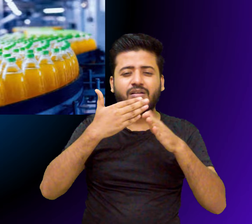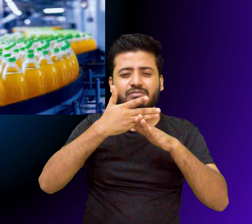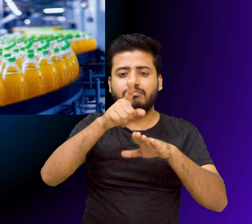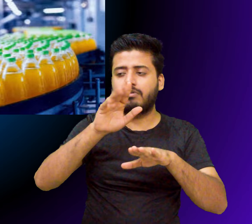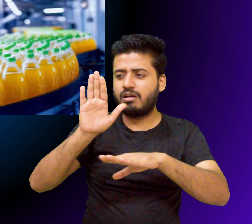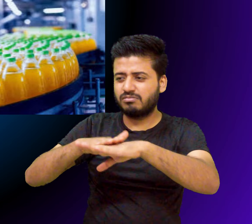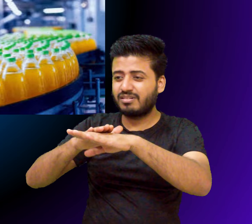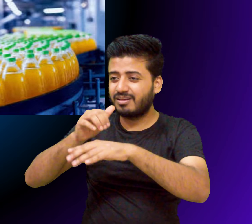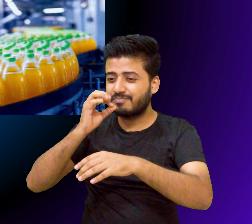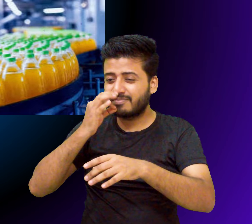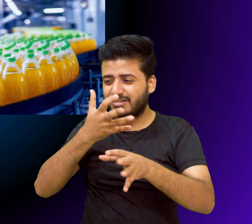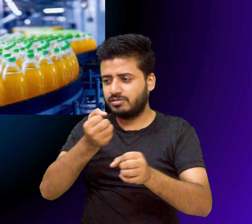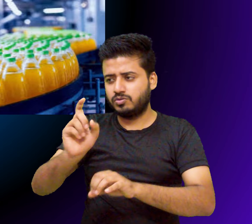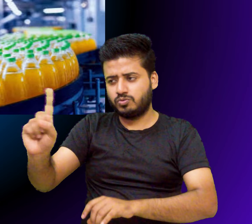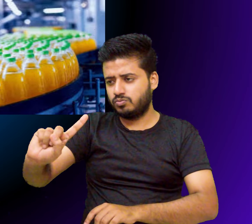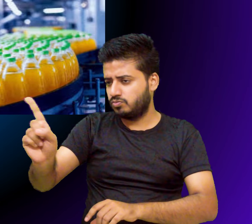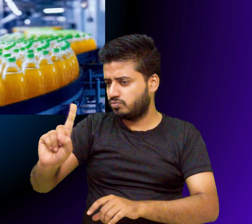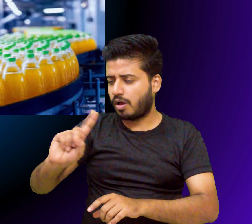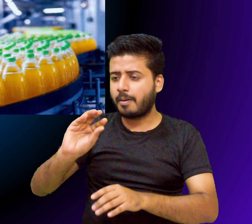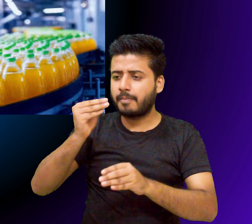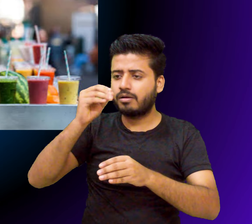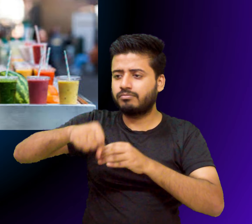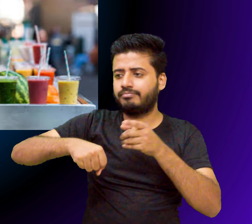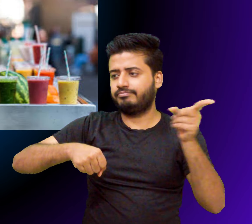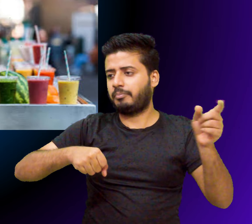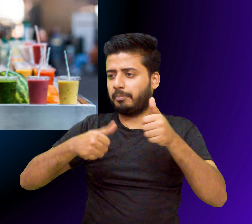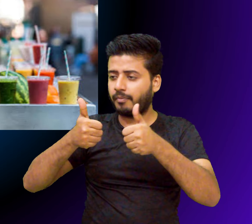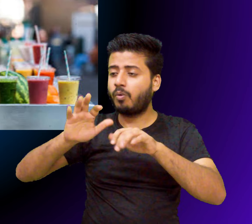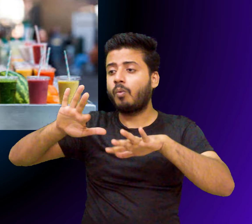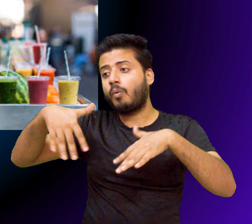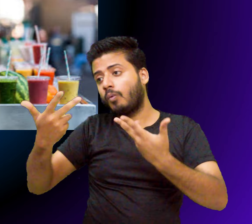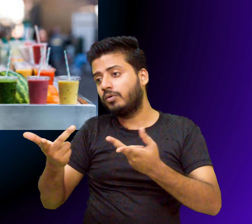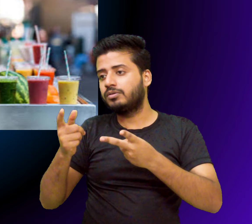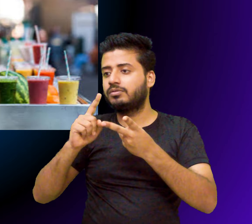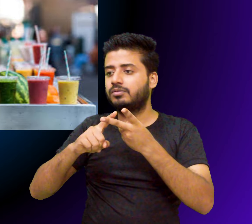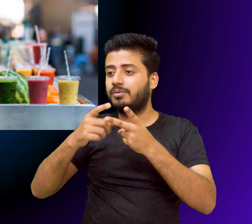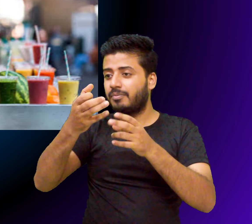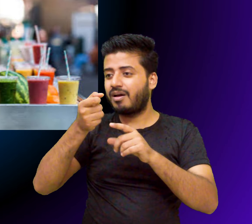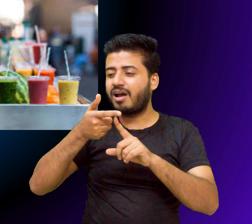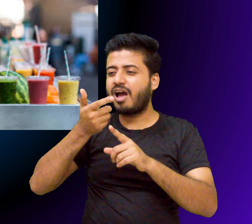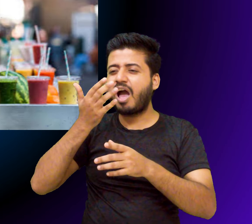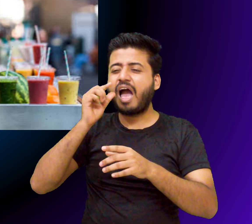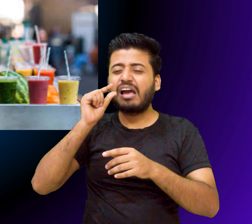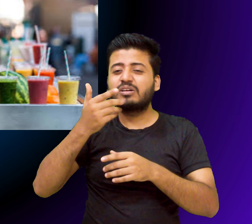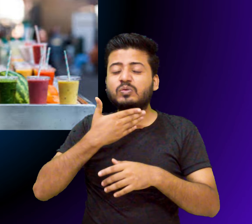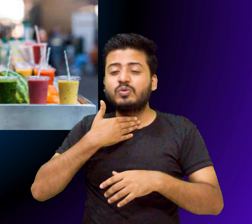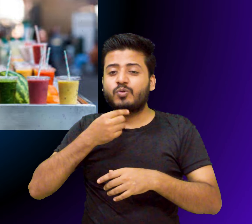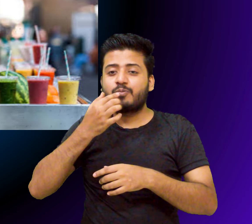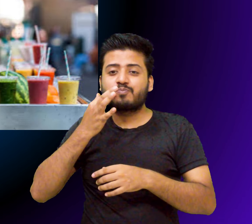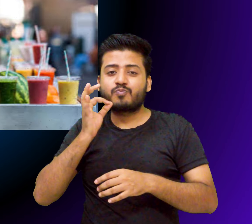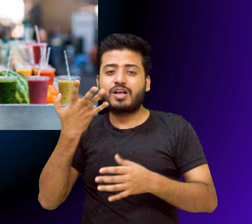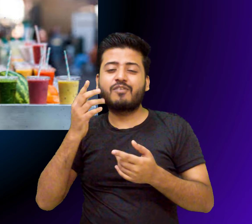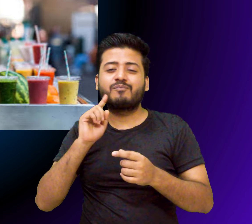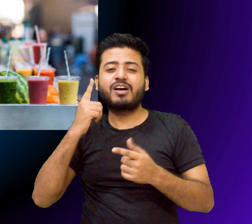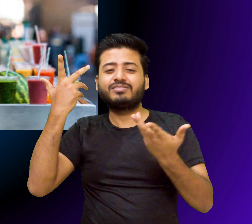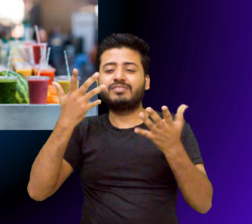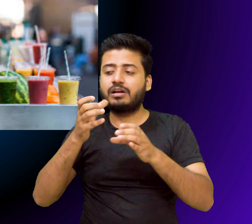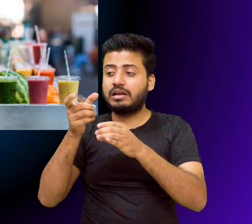Mango Juice is an excellent alternative that is also cold-pressed and free of added sugar and preservatives. Reports from around the world